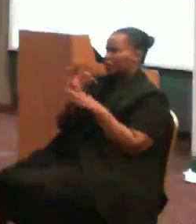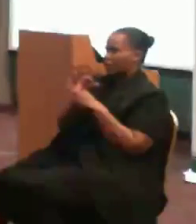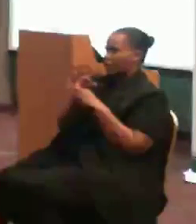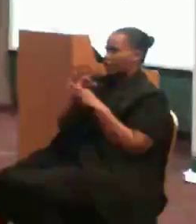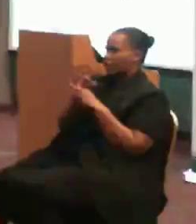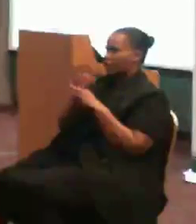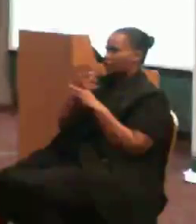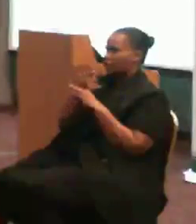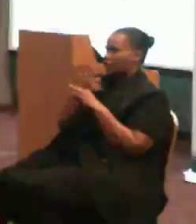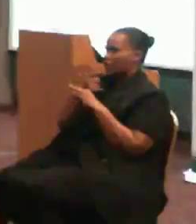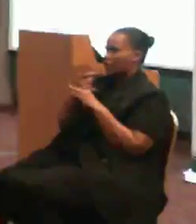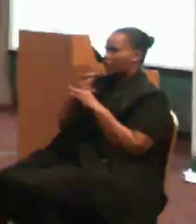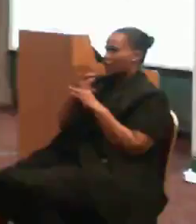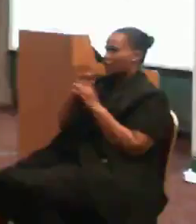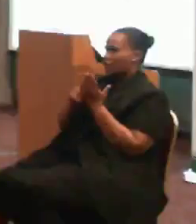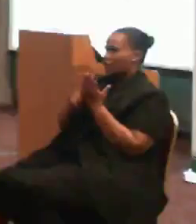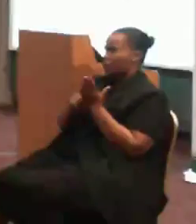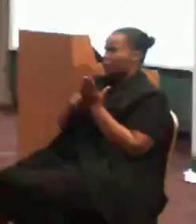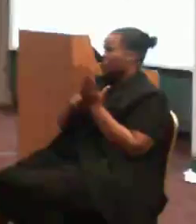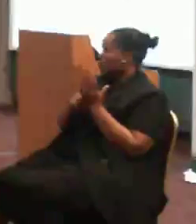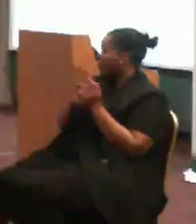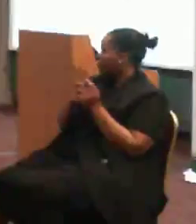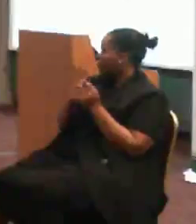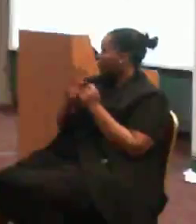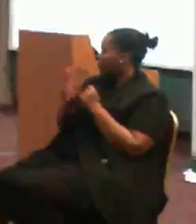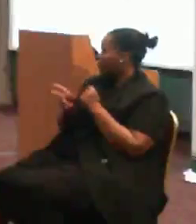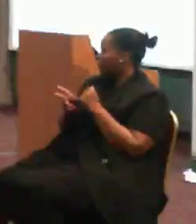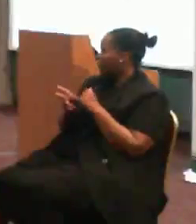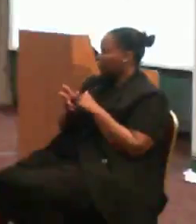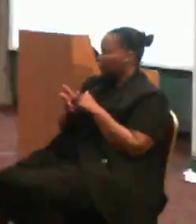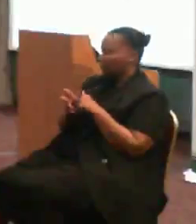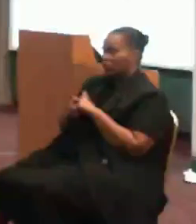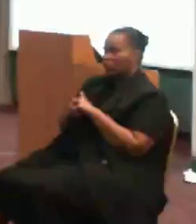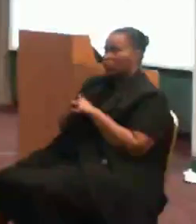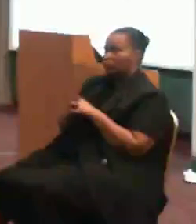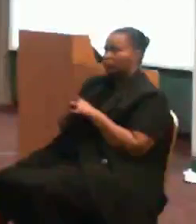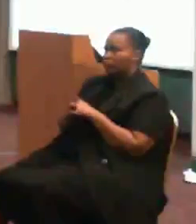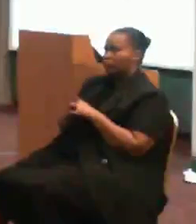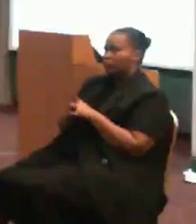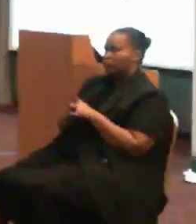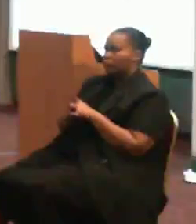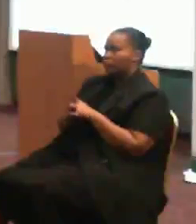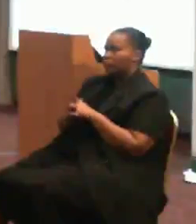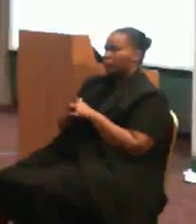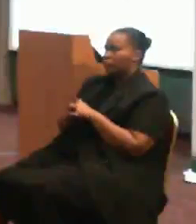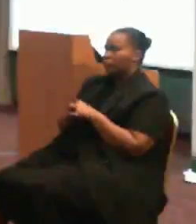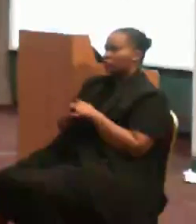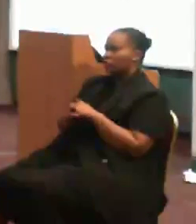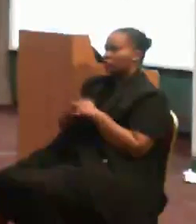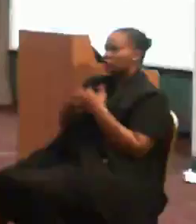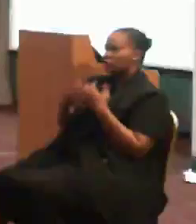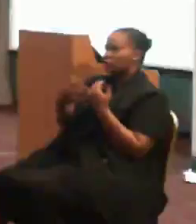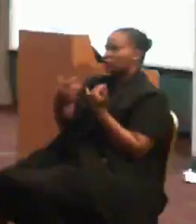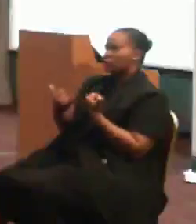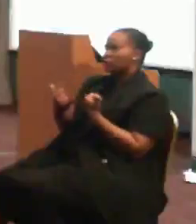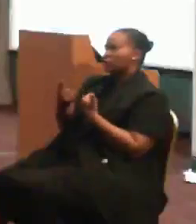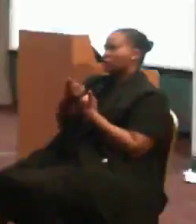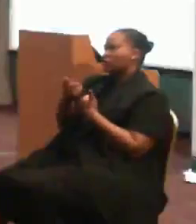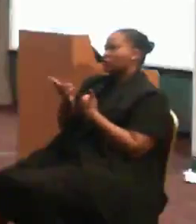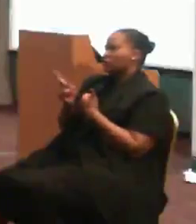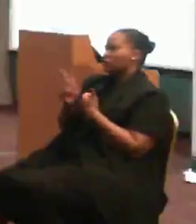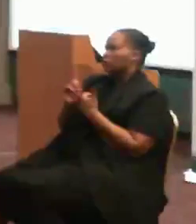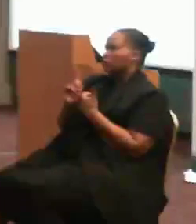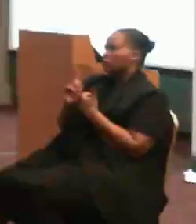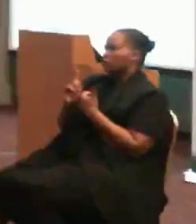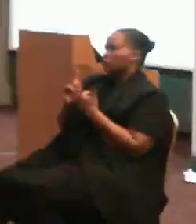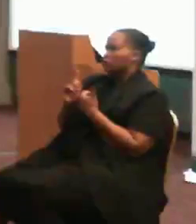the debt to meet your, the asset life. And therefore, you seem to be lumping all